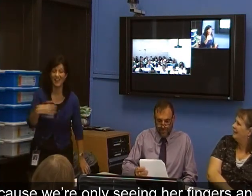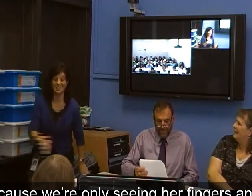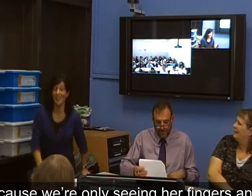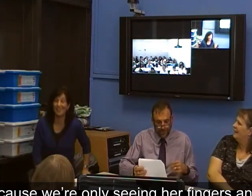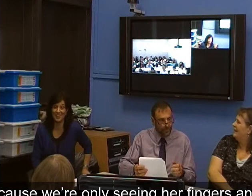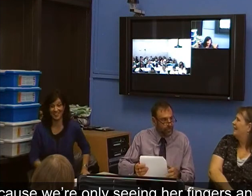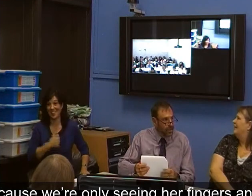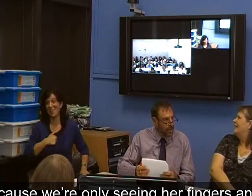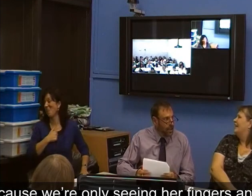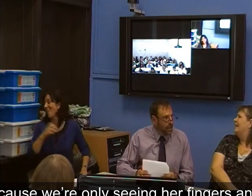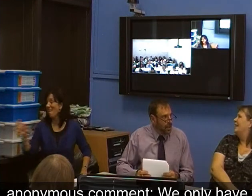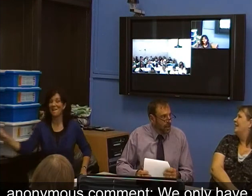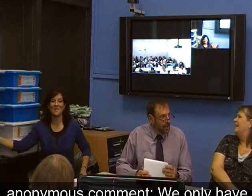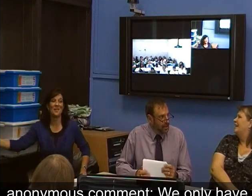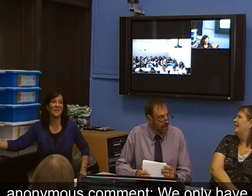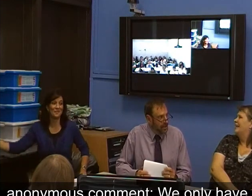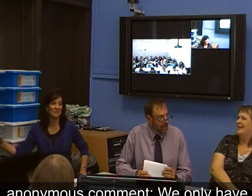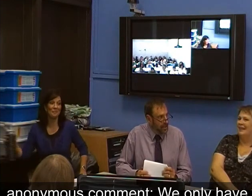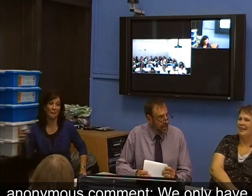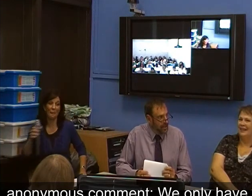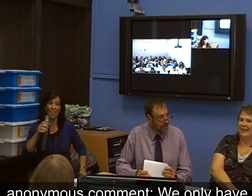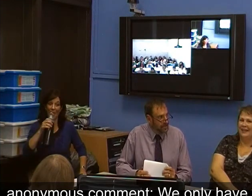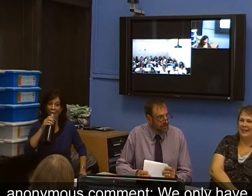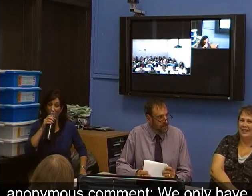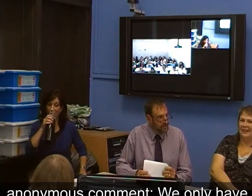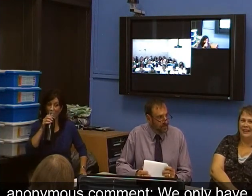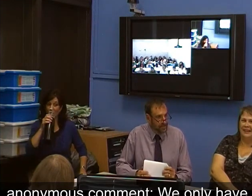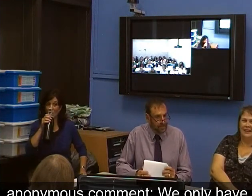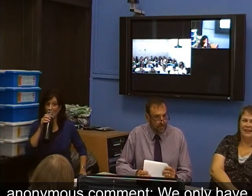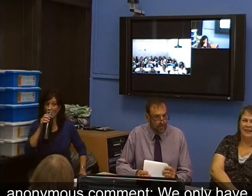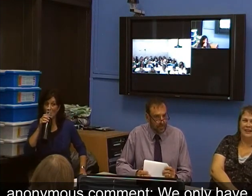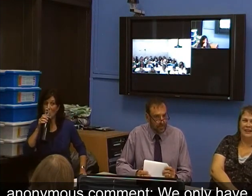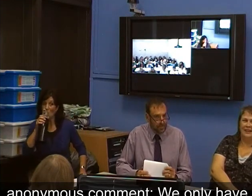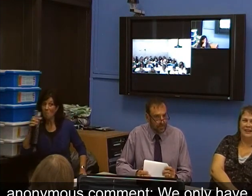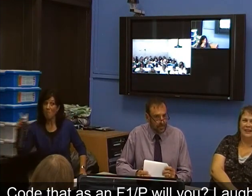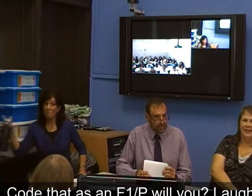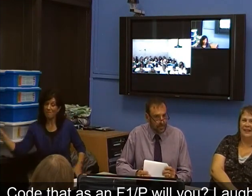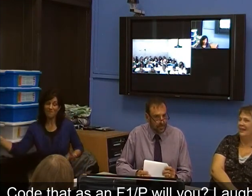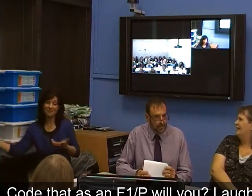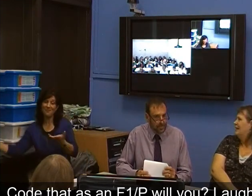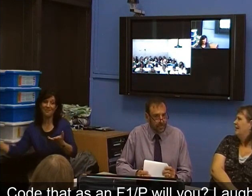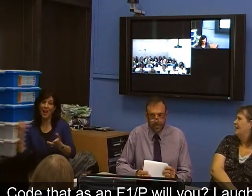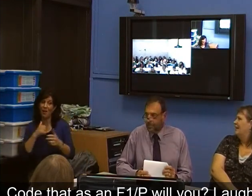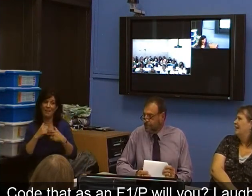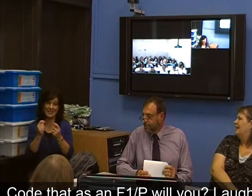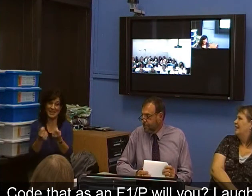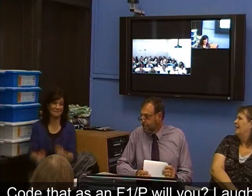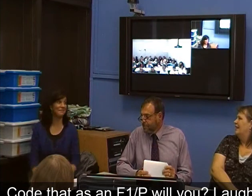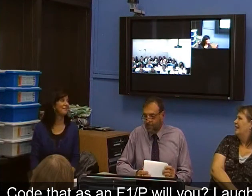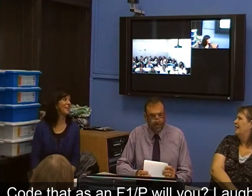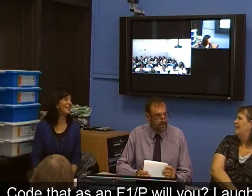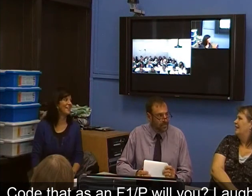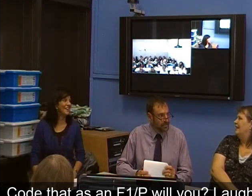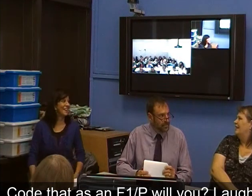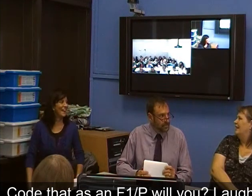Another interpreter here? Shut off. Shouldn't we be spelling you off? Yeah, hold on.